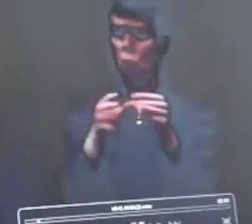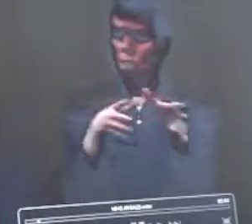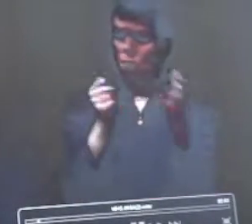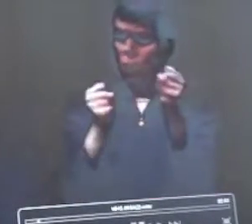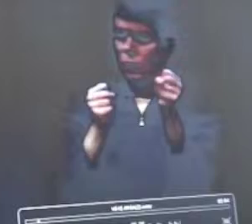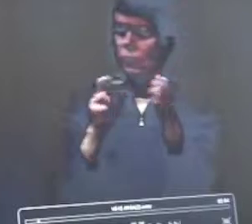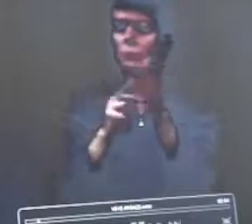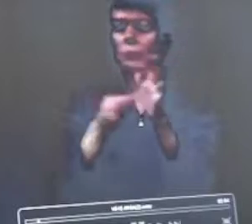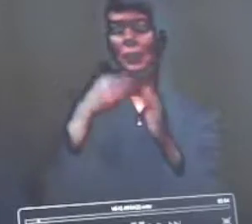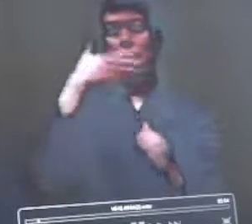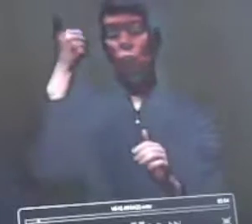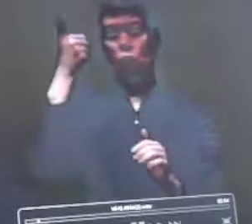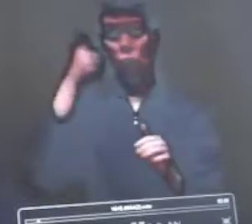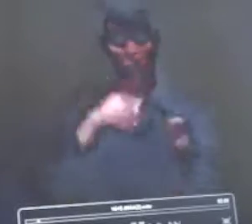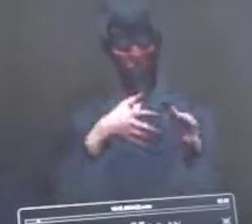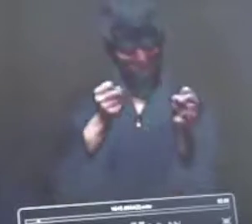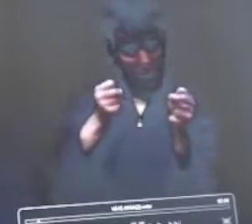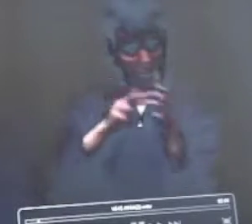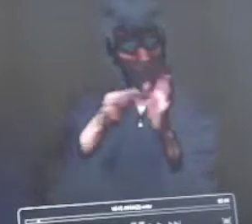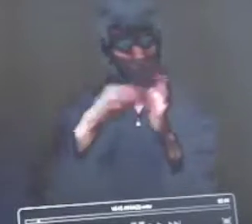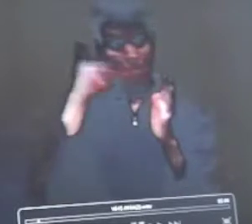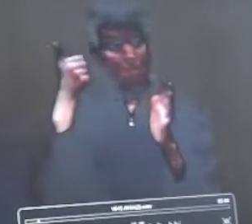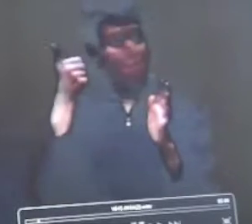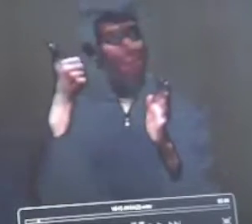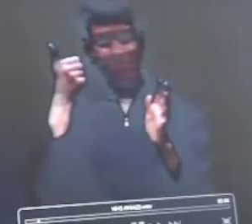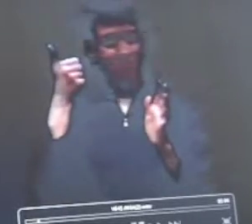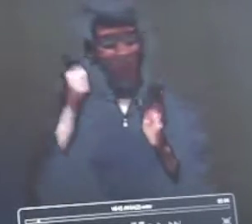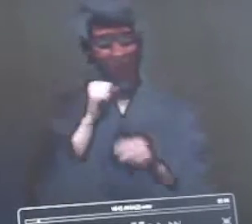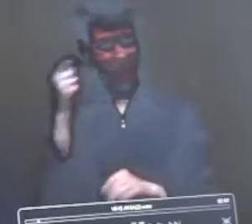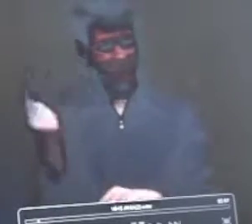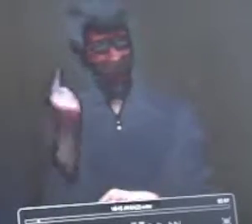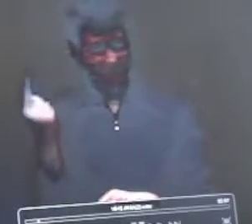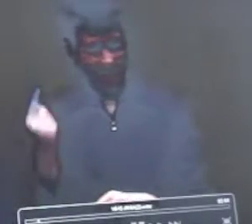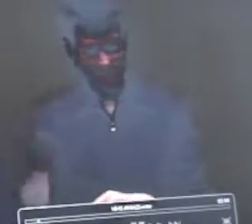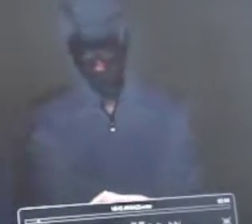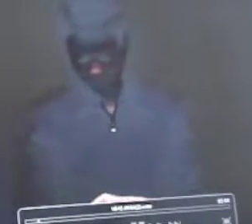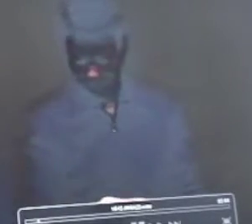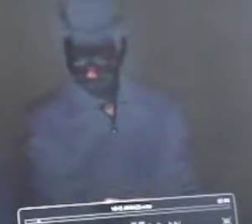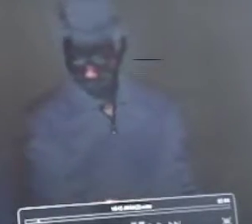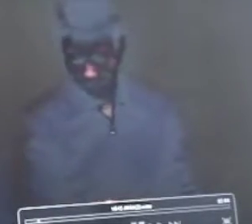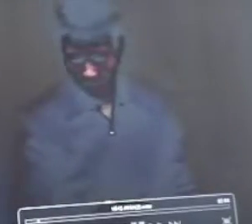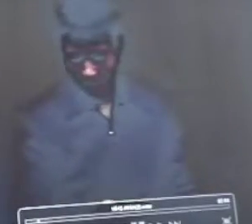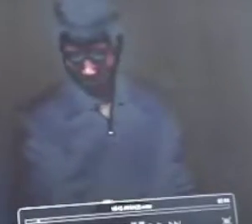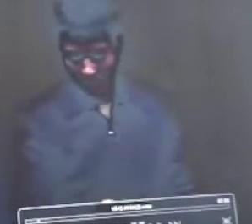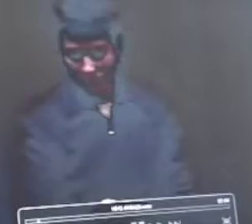Others think that simultaneous interpreting is faster, so that means it's better. But that's not always the case.